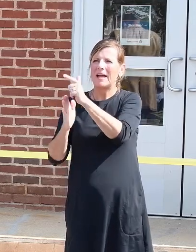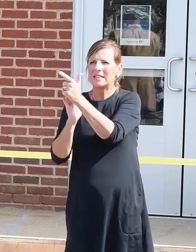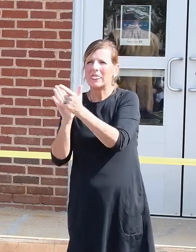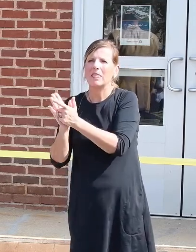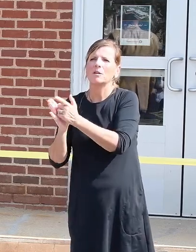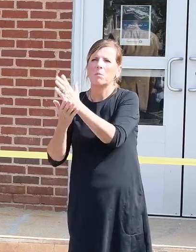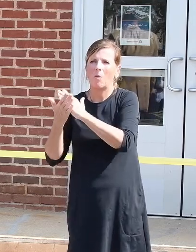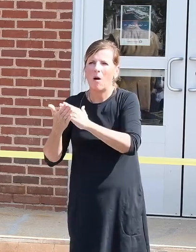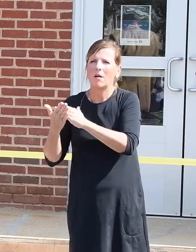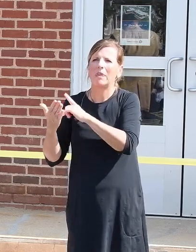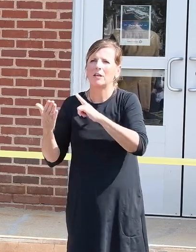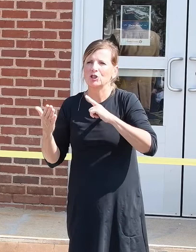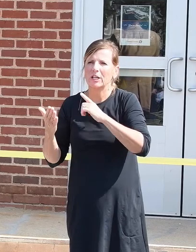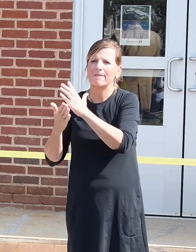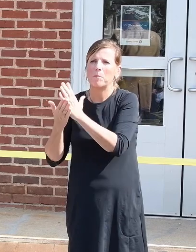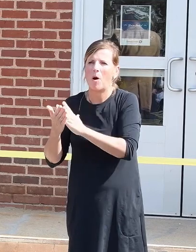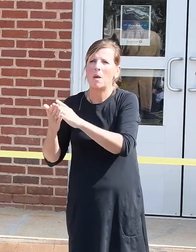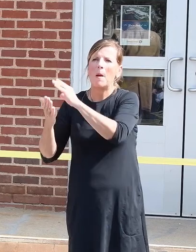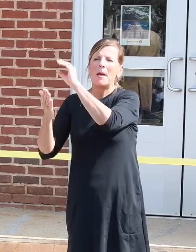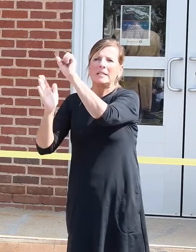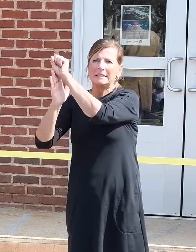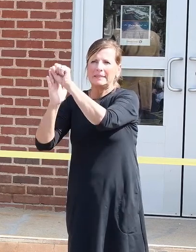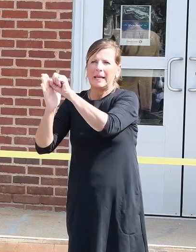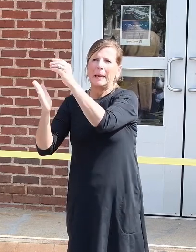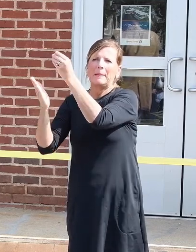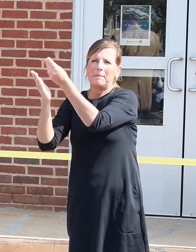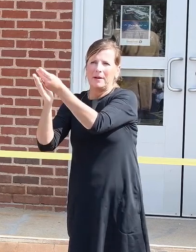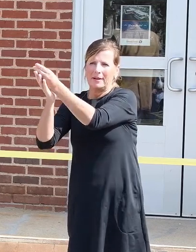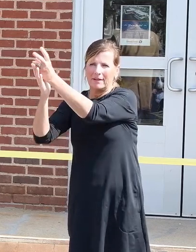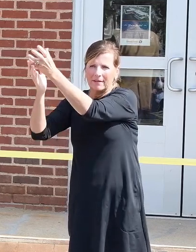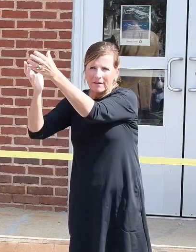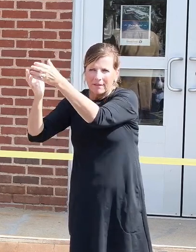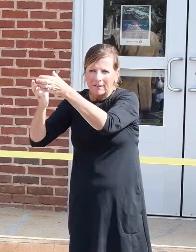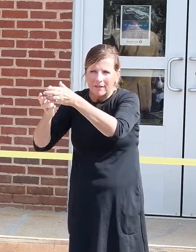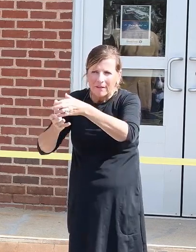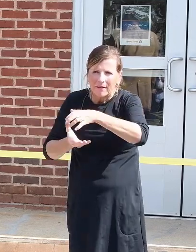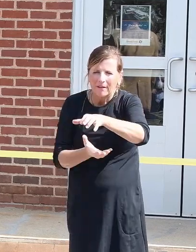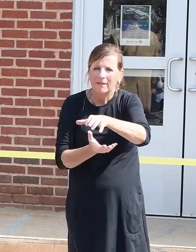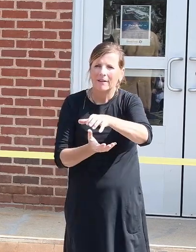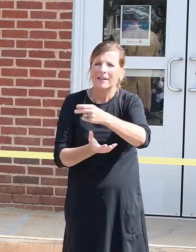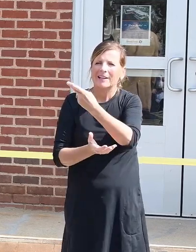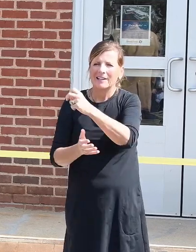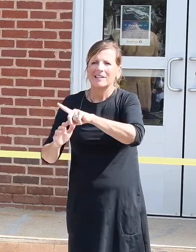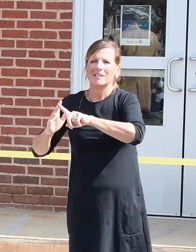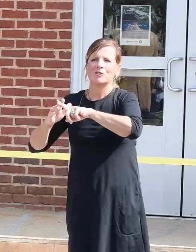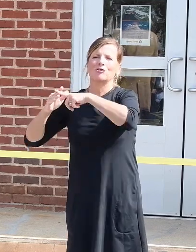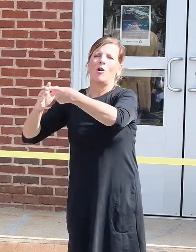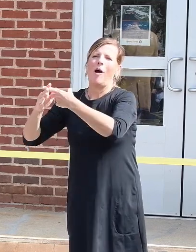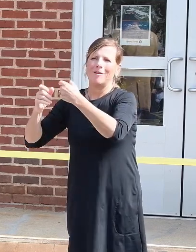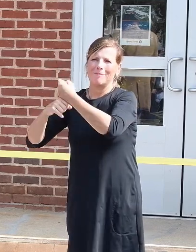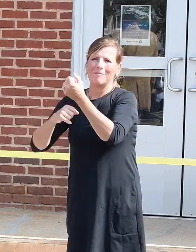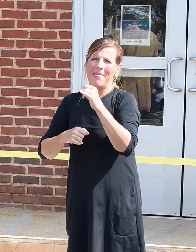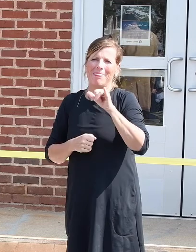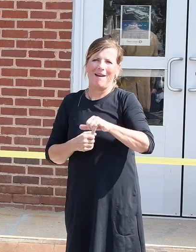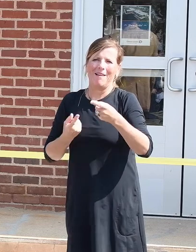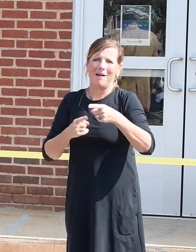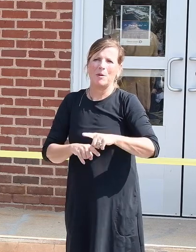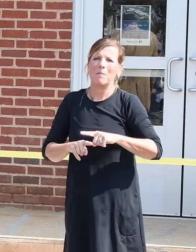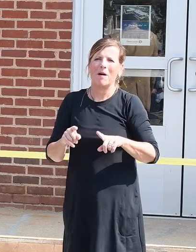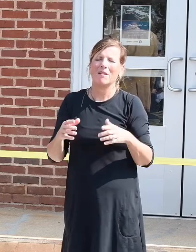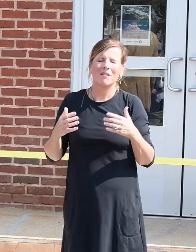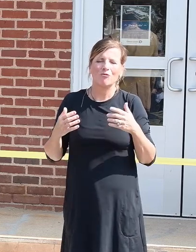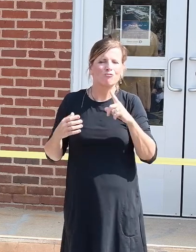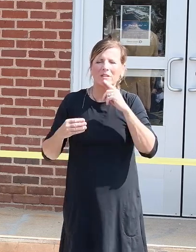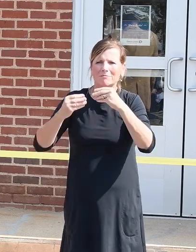that was brought in from the state, he started it. He started it and made it happen. And look, so many people